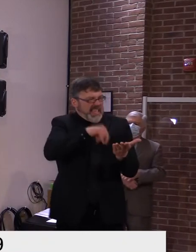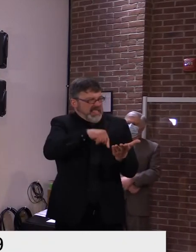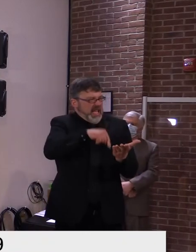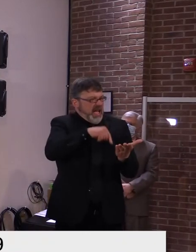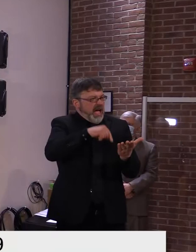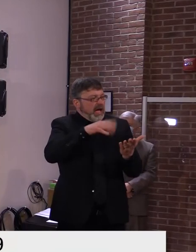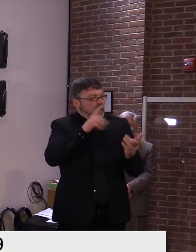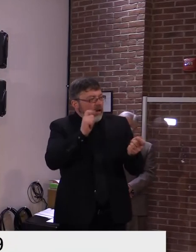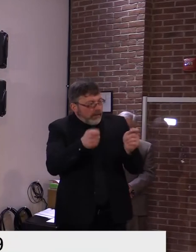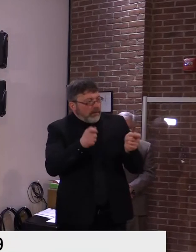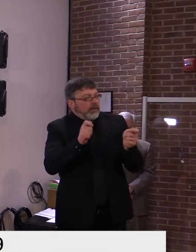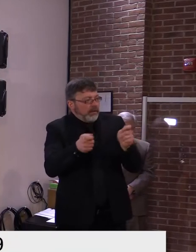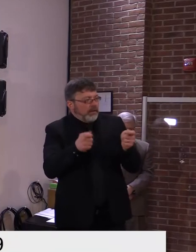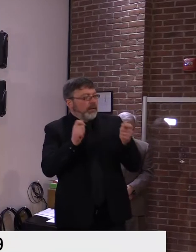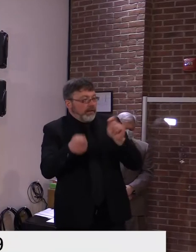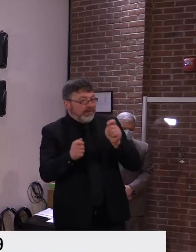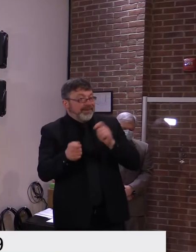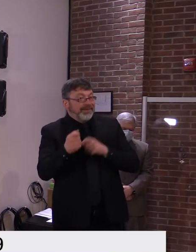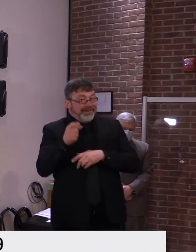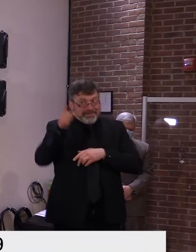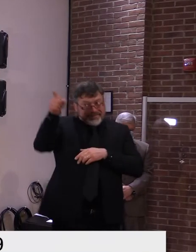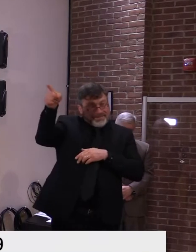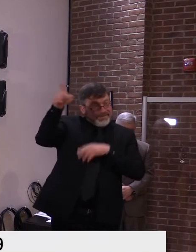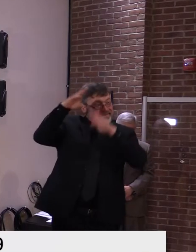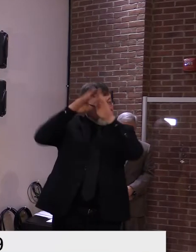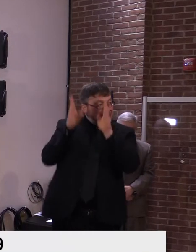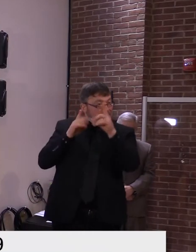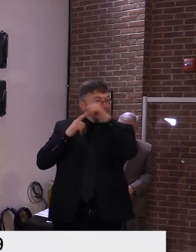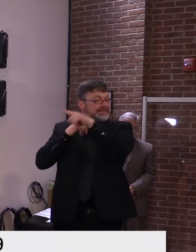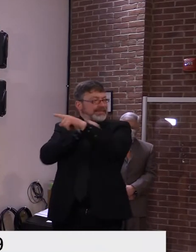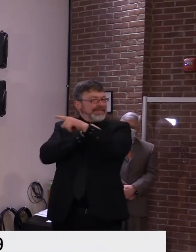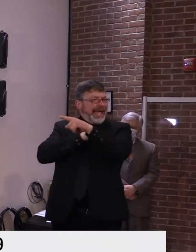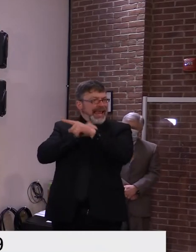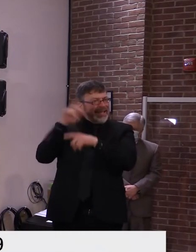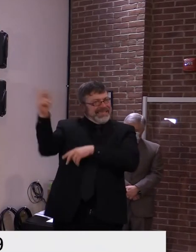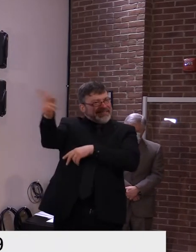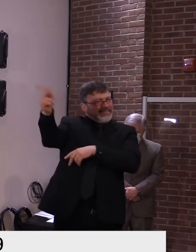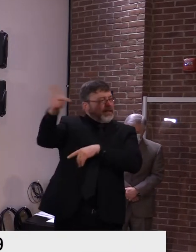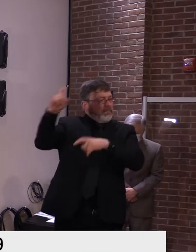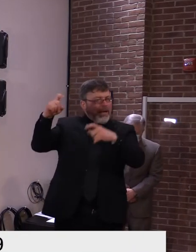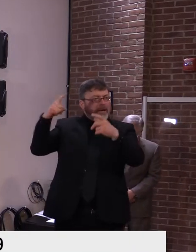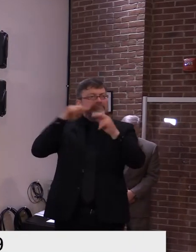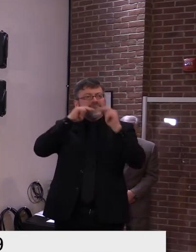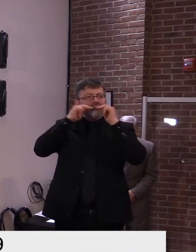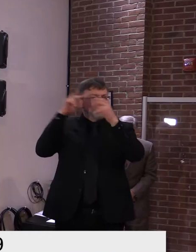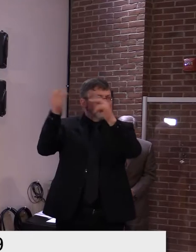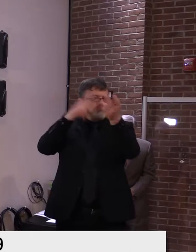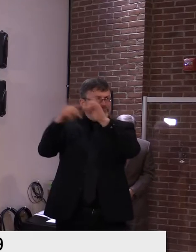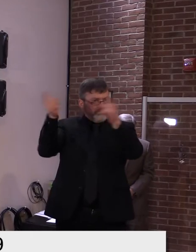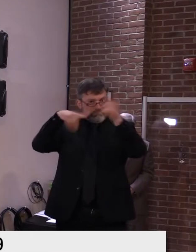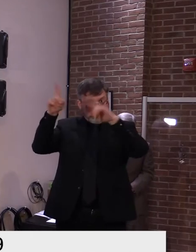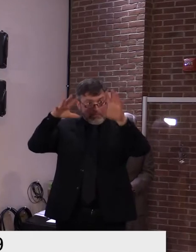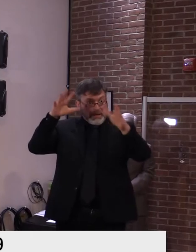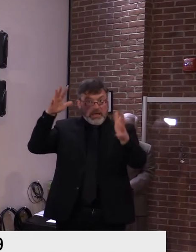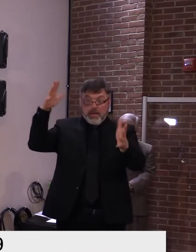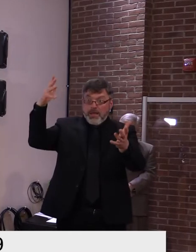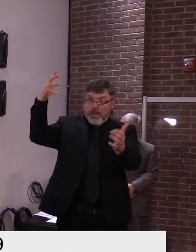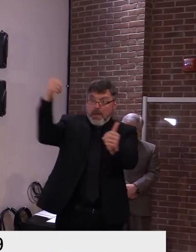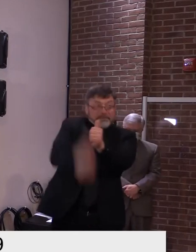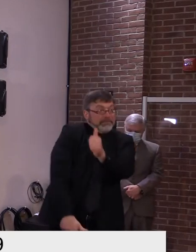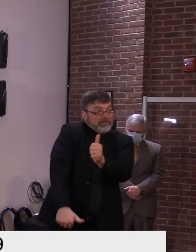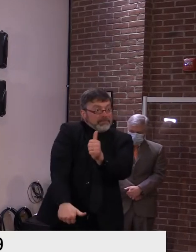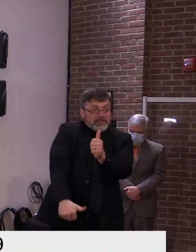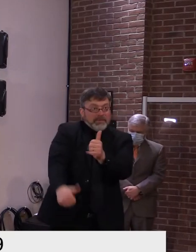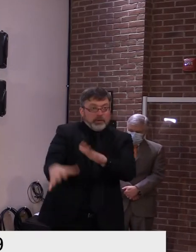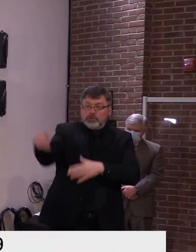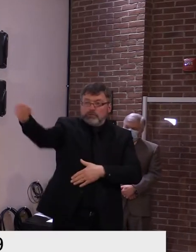it's something acceptable to me. So, again, I encourage people to have their voices heard, but also